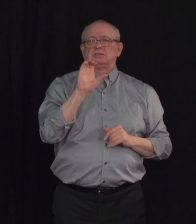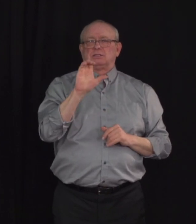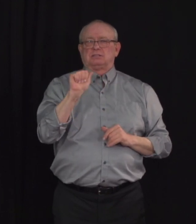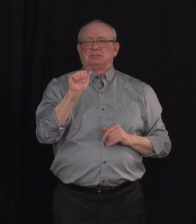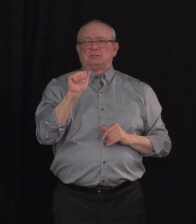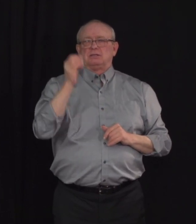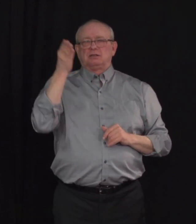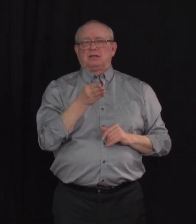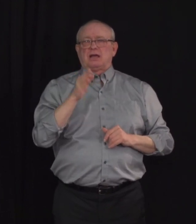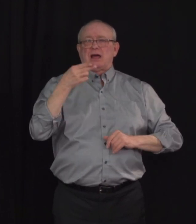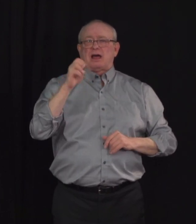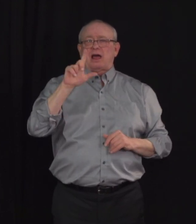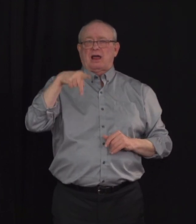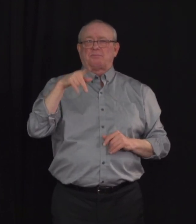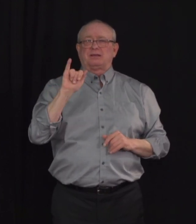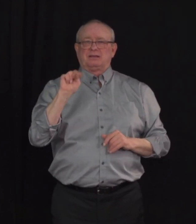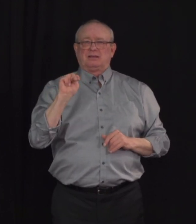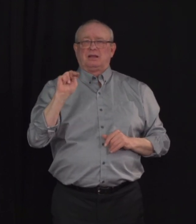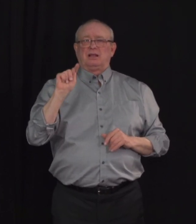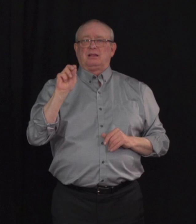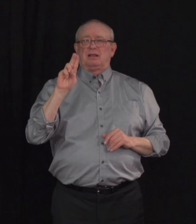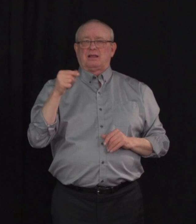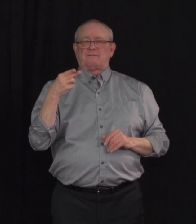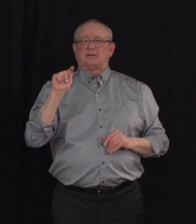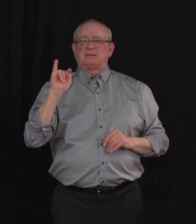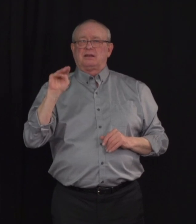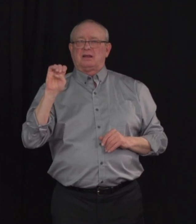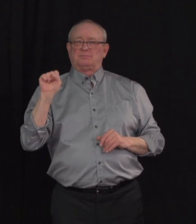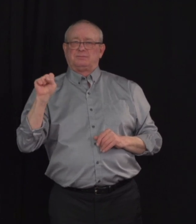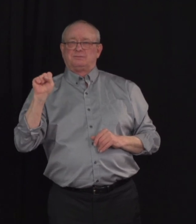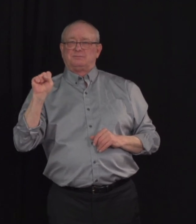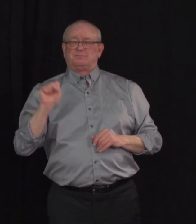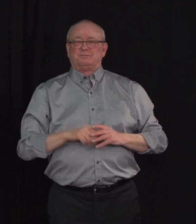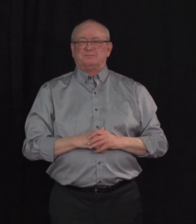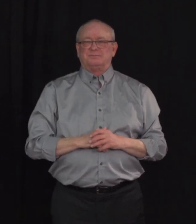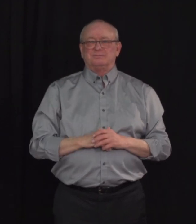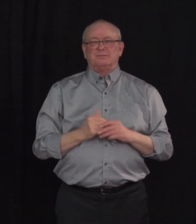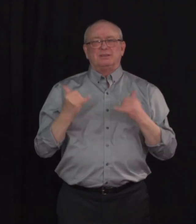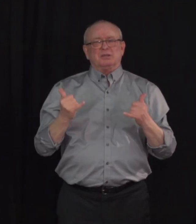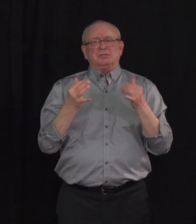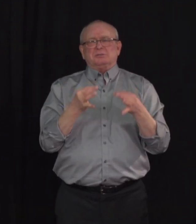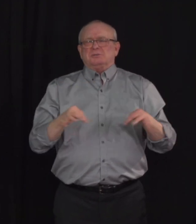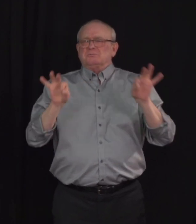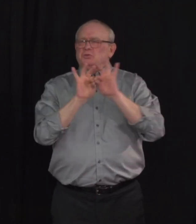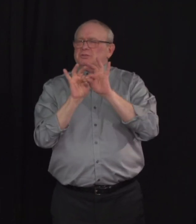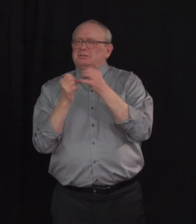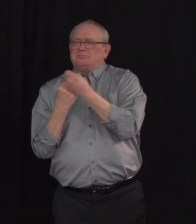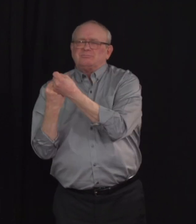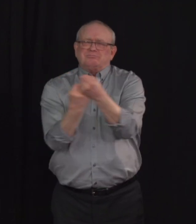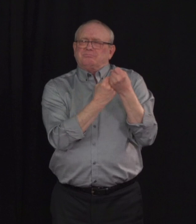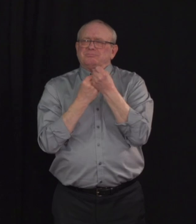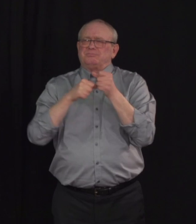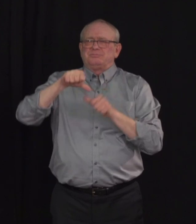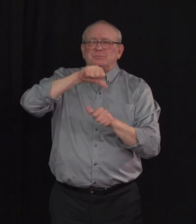is absolutely the time to lean on each other. Helping others cope with stress through phone chats or video calls can help